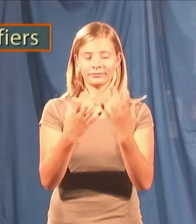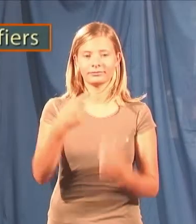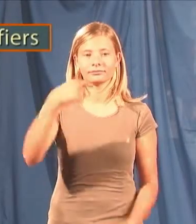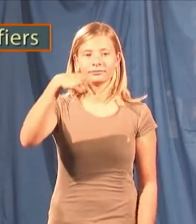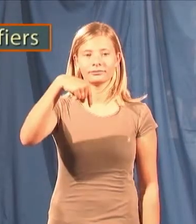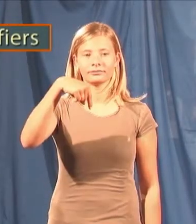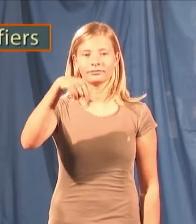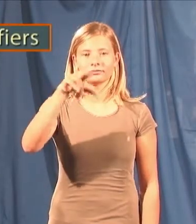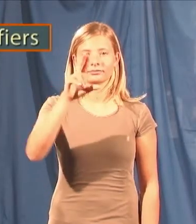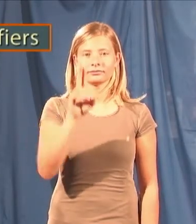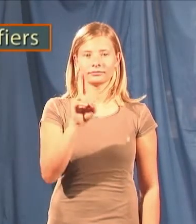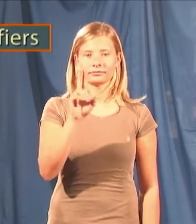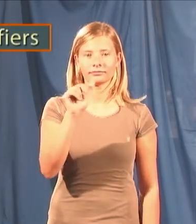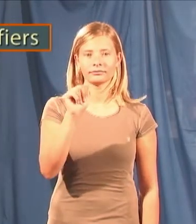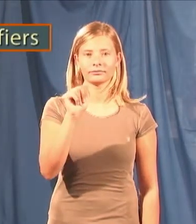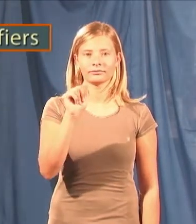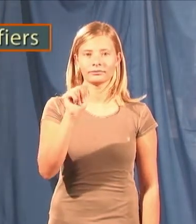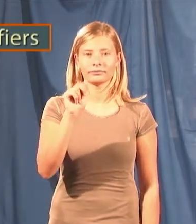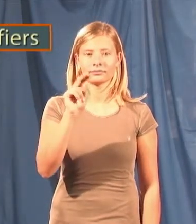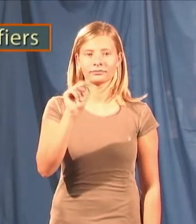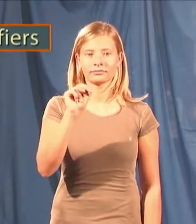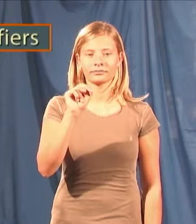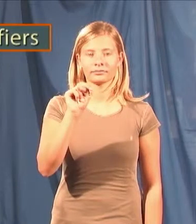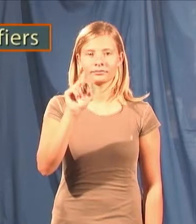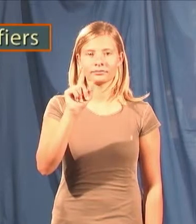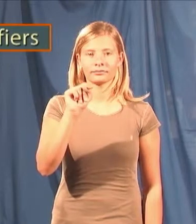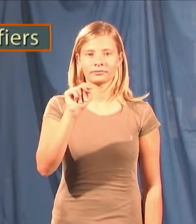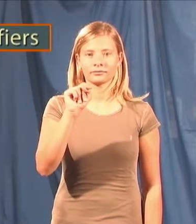This section is quantifiers.